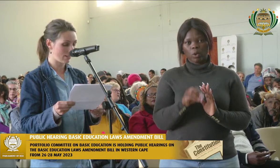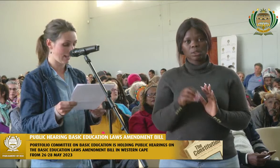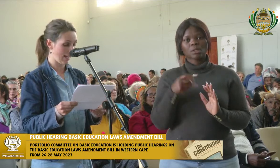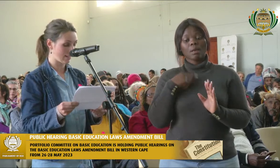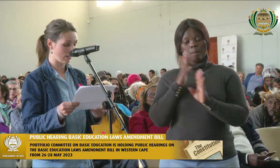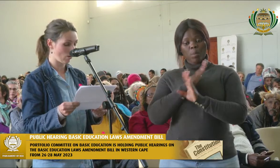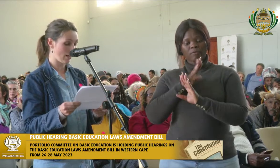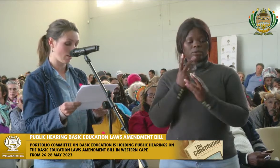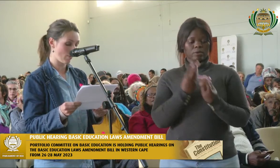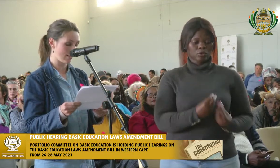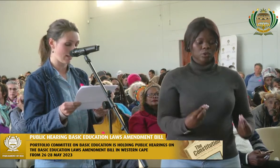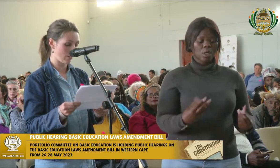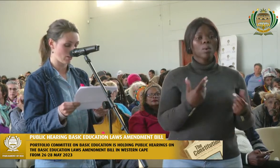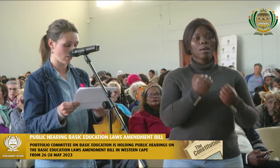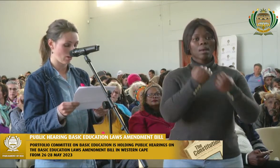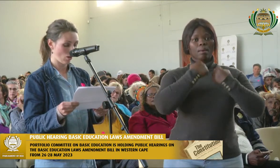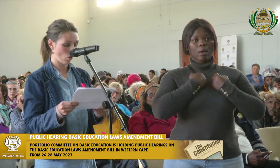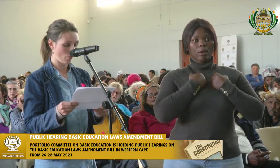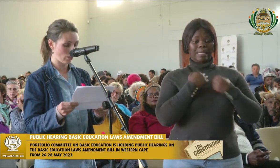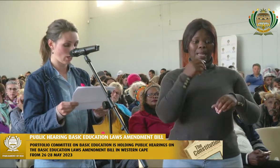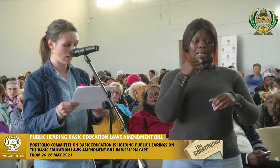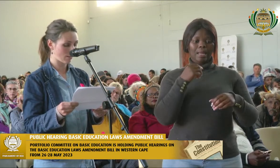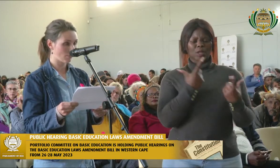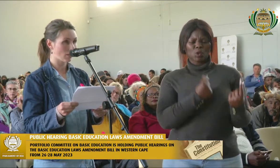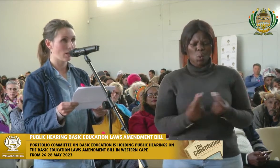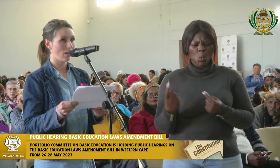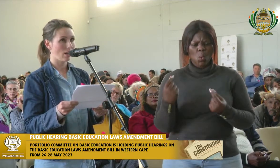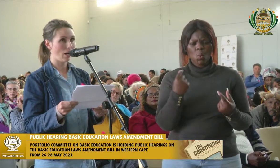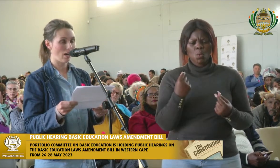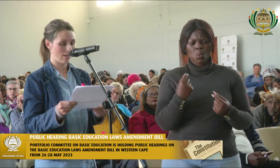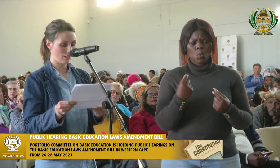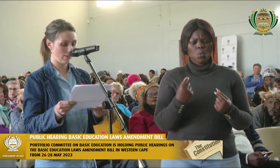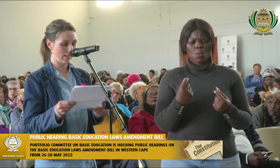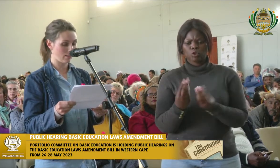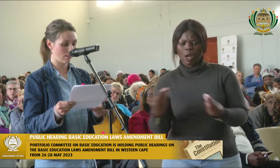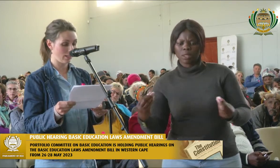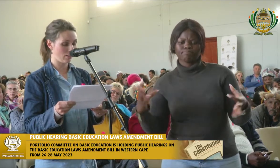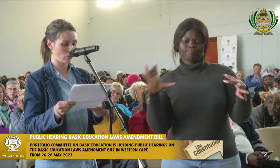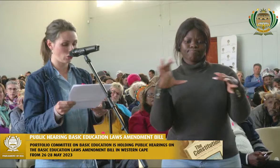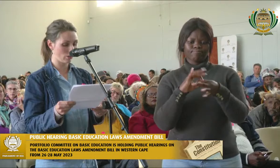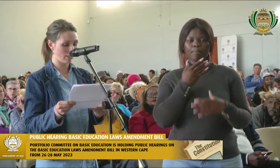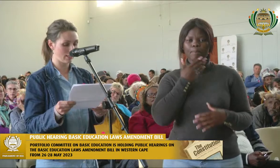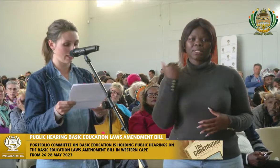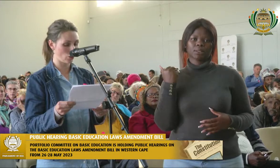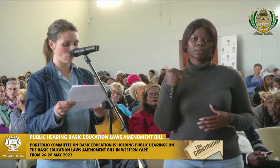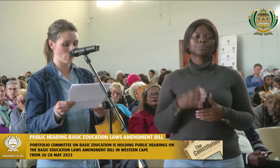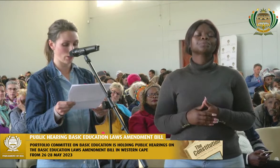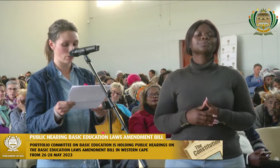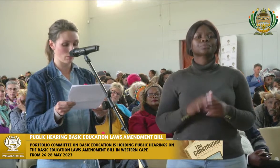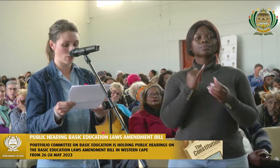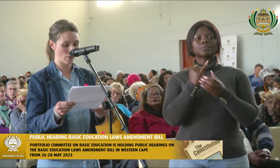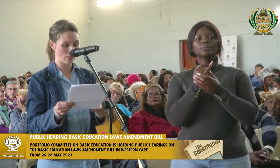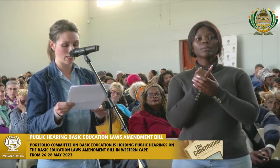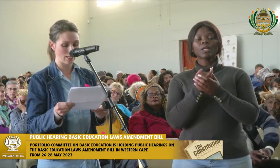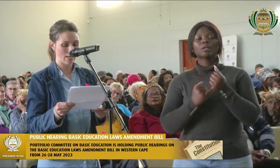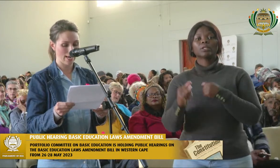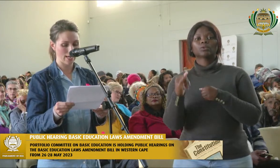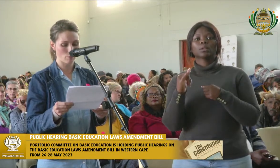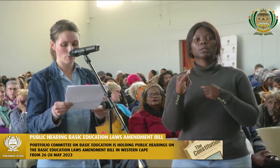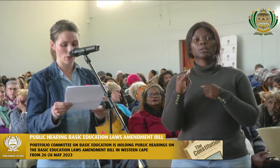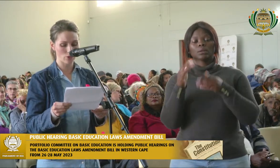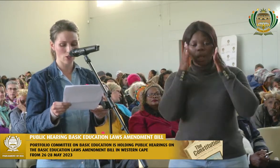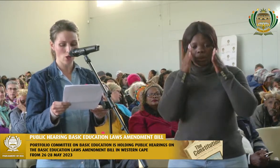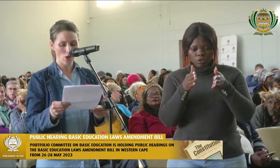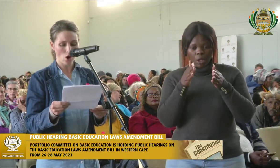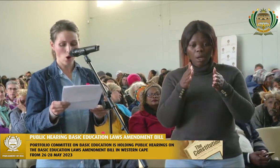where parents act in the best interest of their child. I, individual attention promote deeper learning